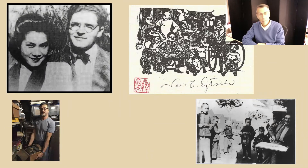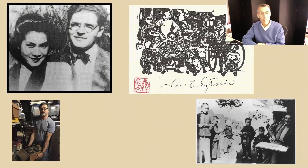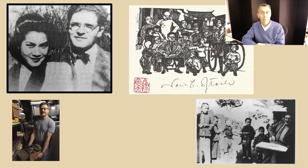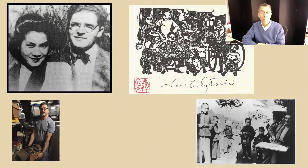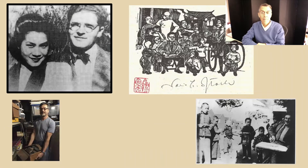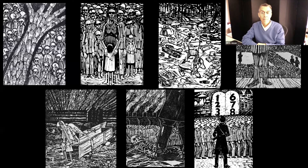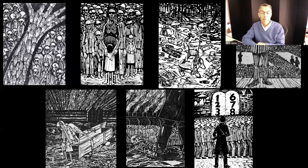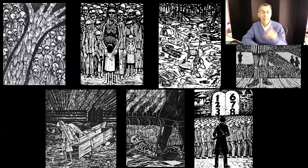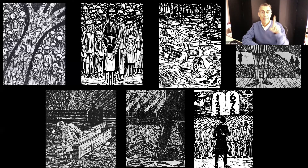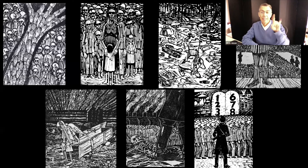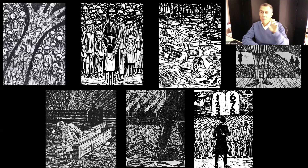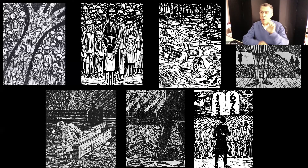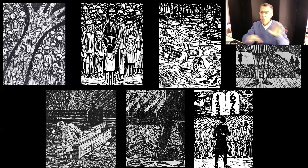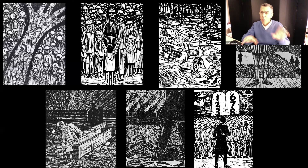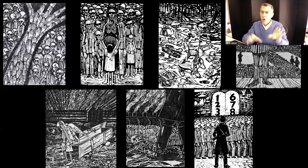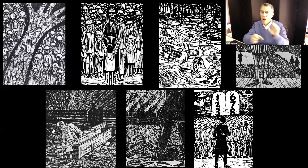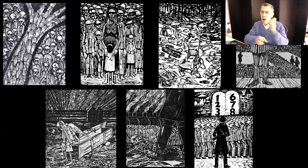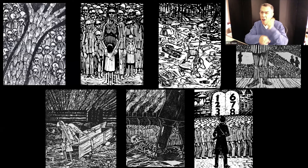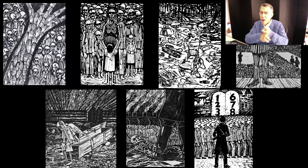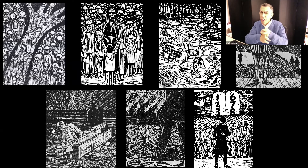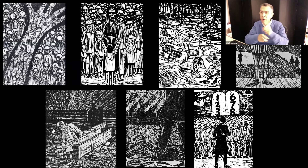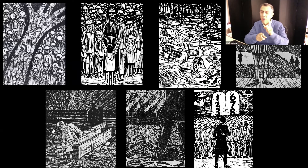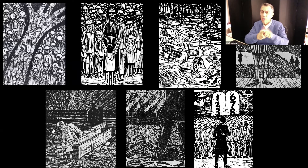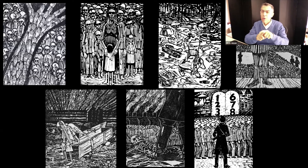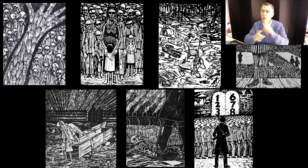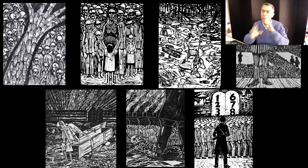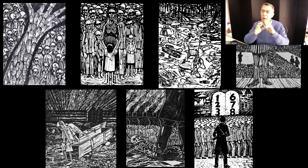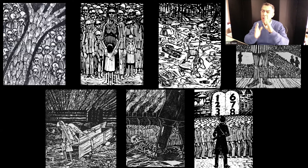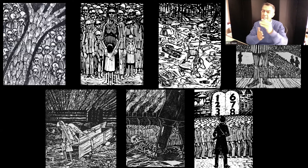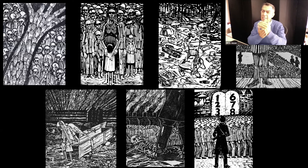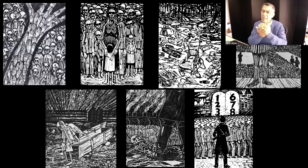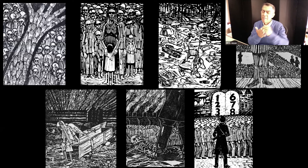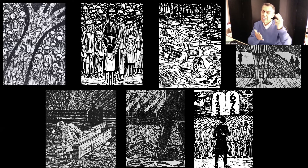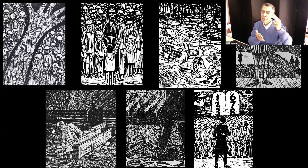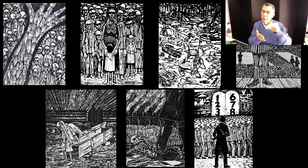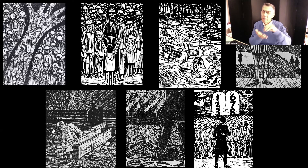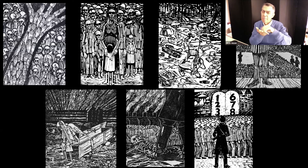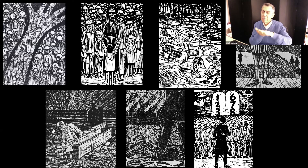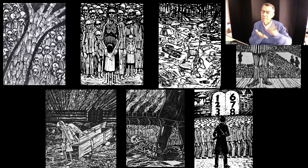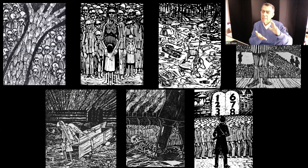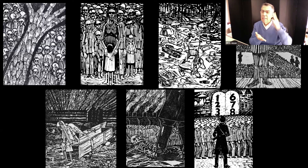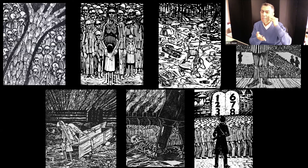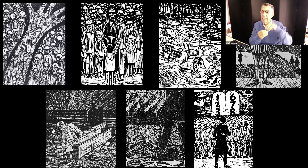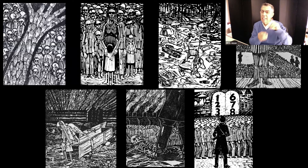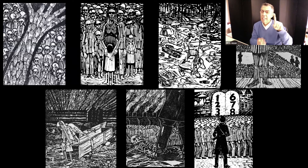David worked hard to communicate the lessons of history by documenting his own experience in Dachau labor camp. And